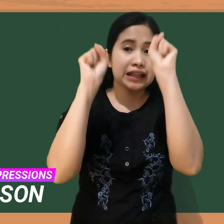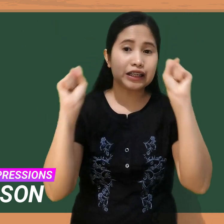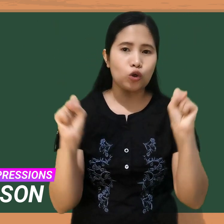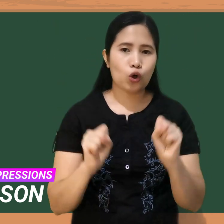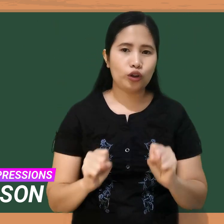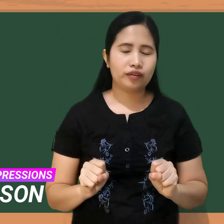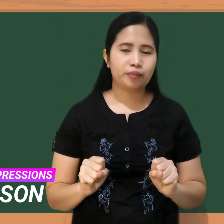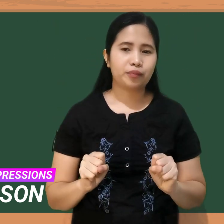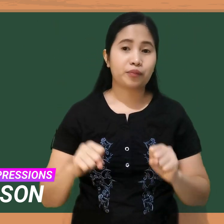Season.